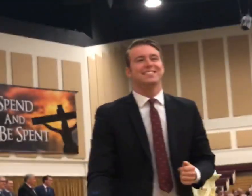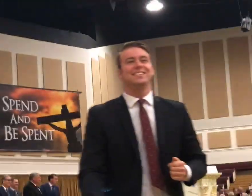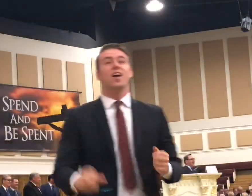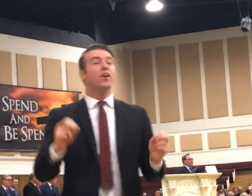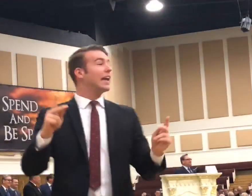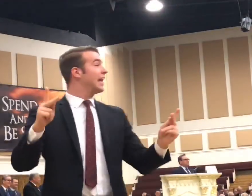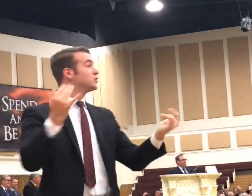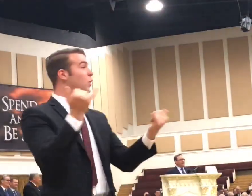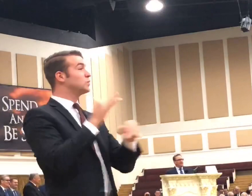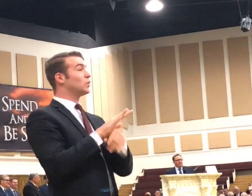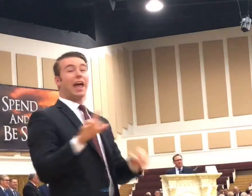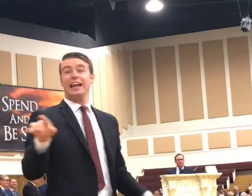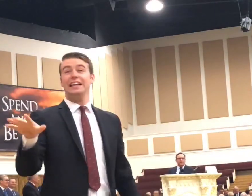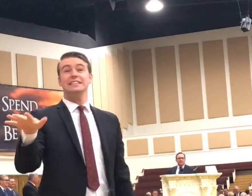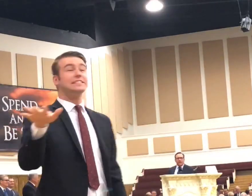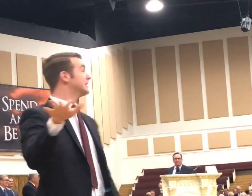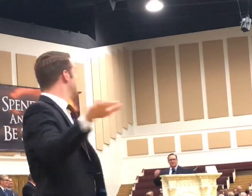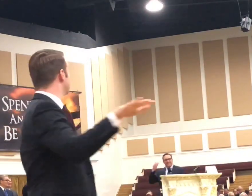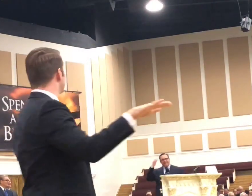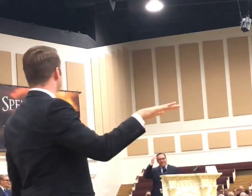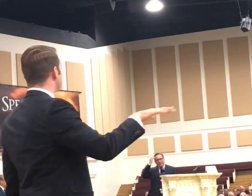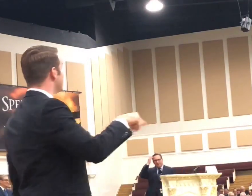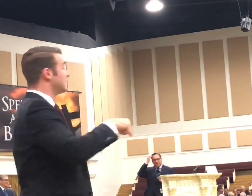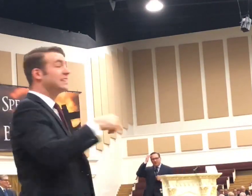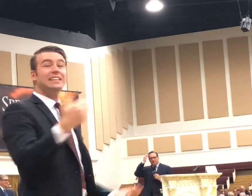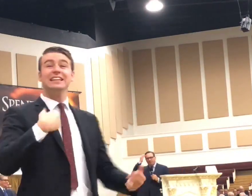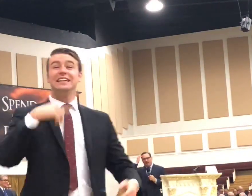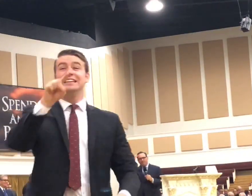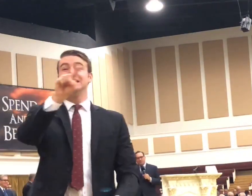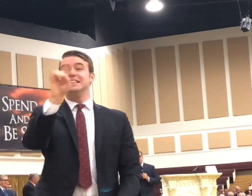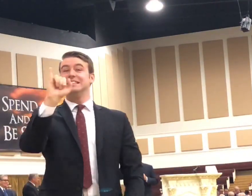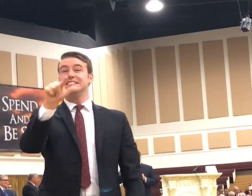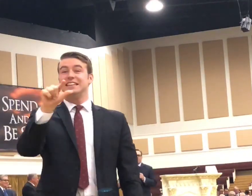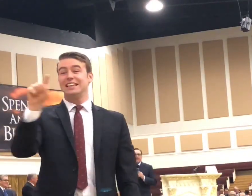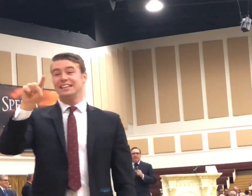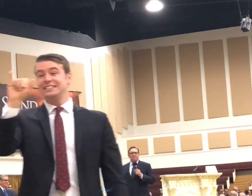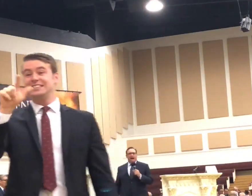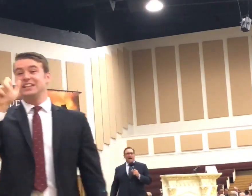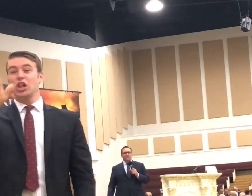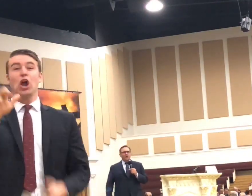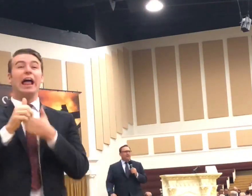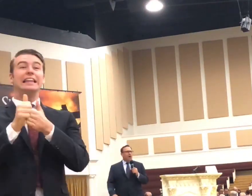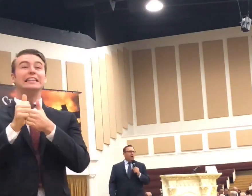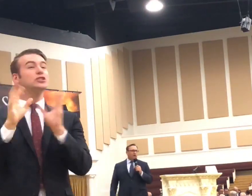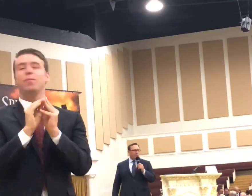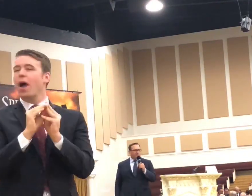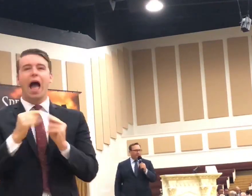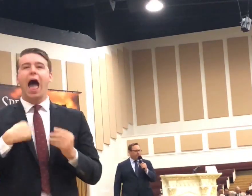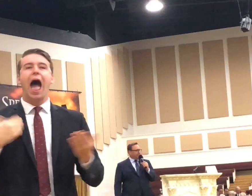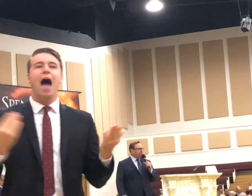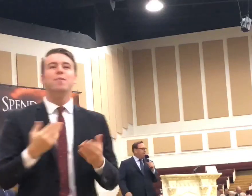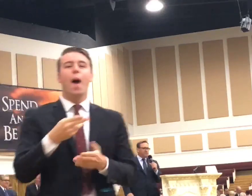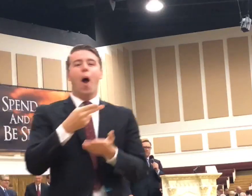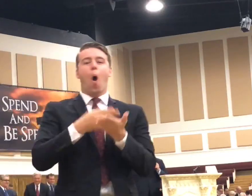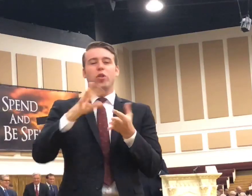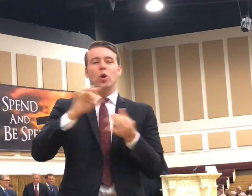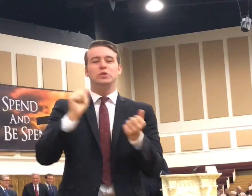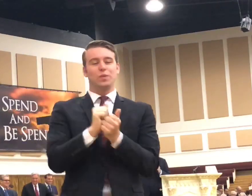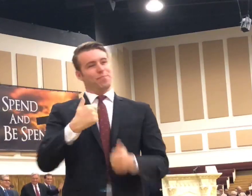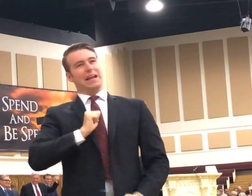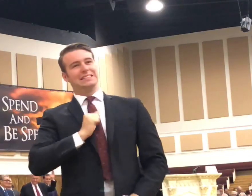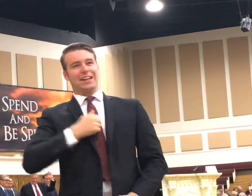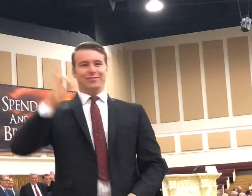So tonight, you didn't come to Zig Ziglar's Leadership Conference. You came to Myles Young and the Holy Ghost Leadership